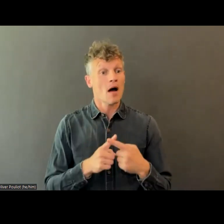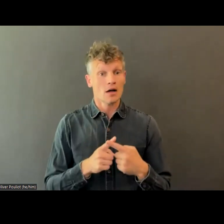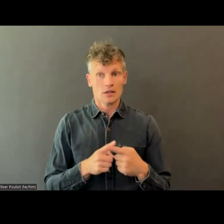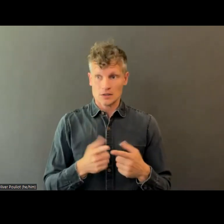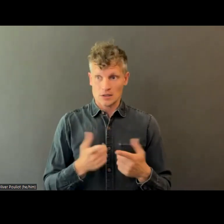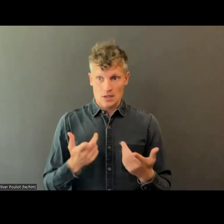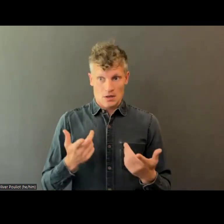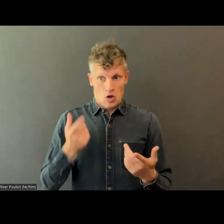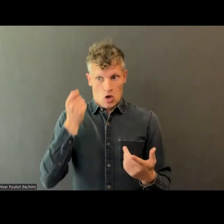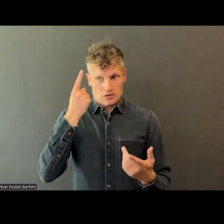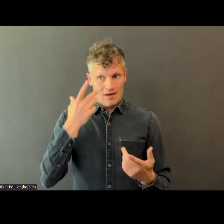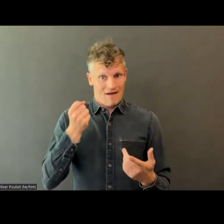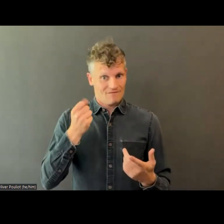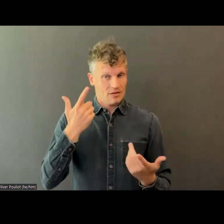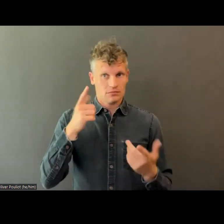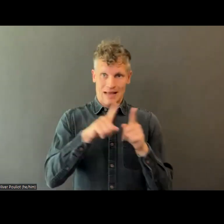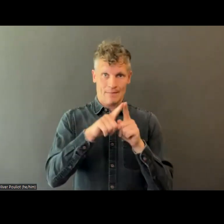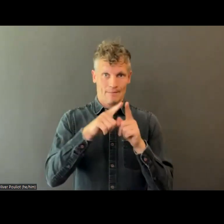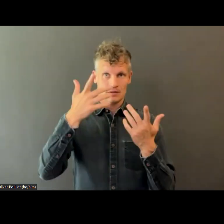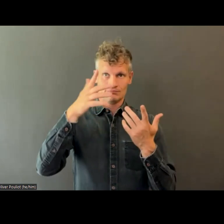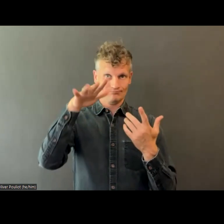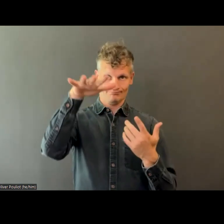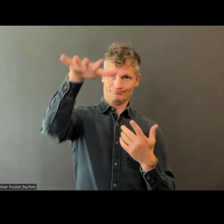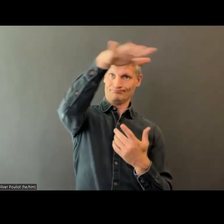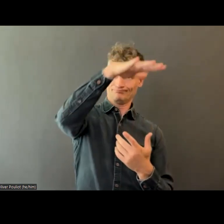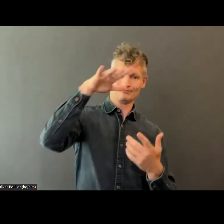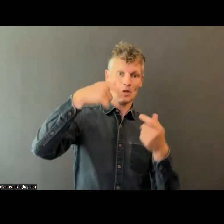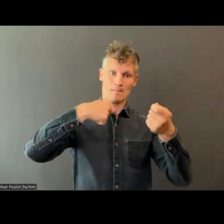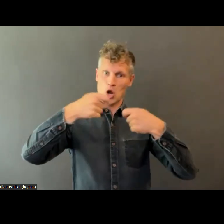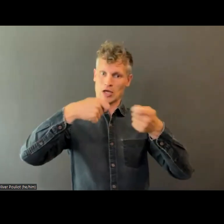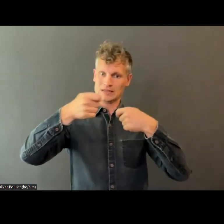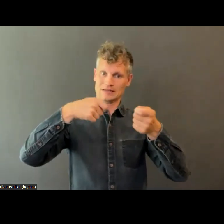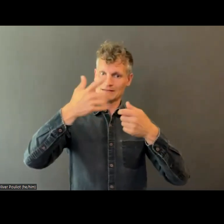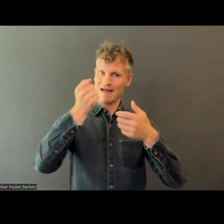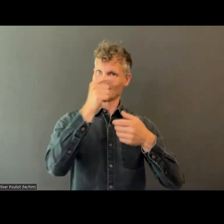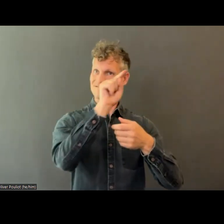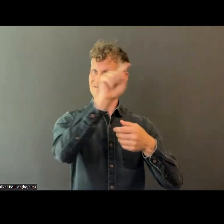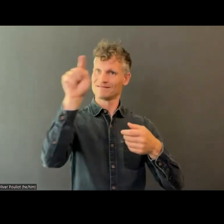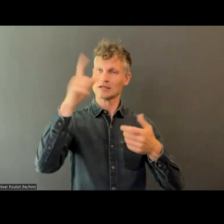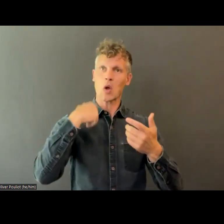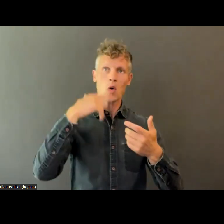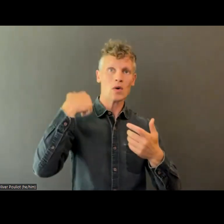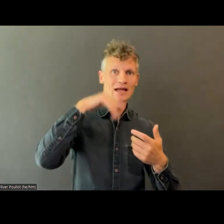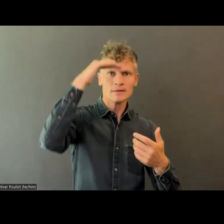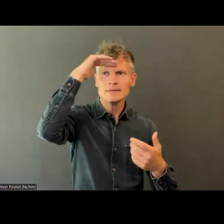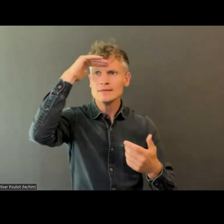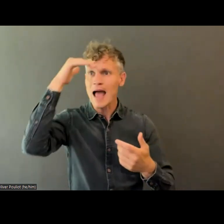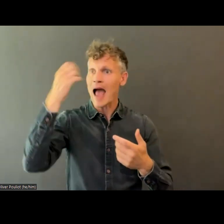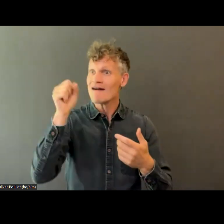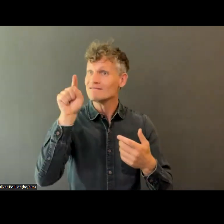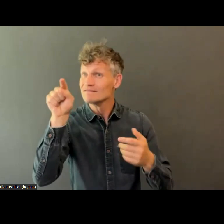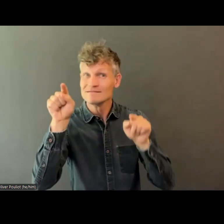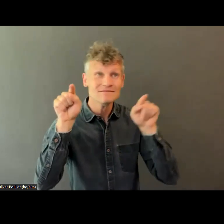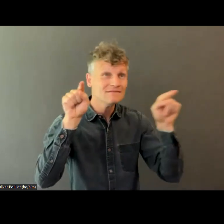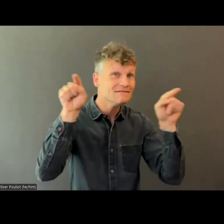make that supplier accessible to people within the organization, then using that third party is